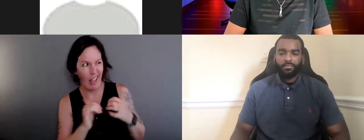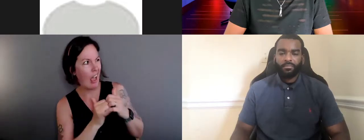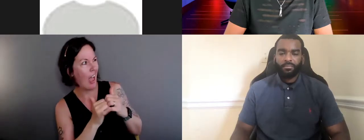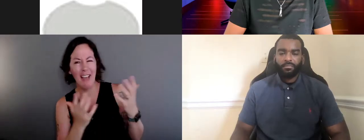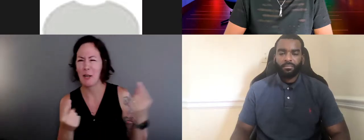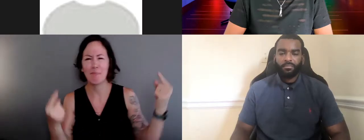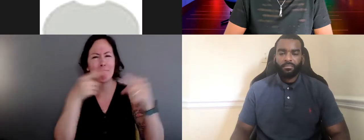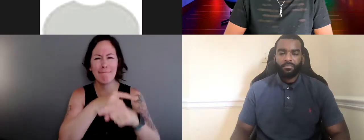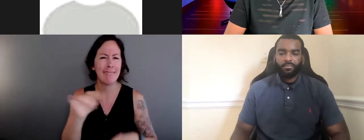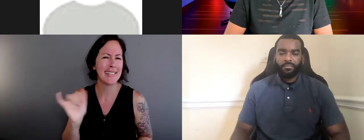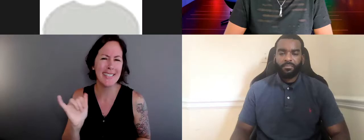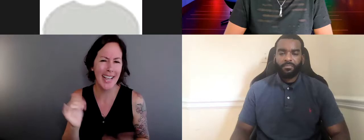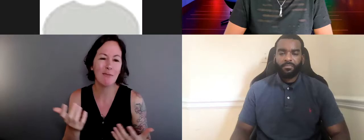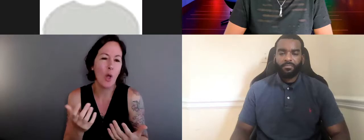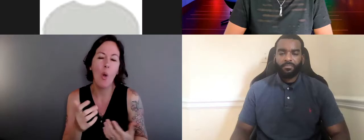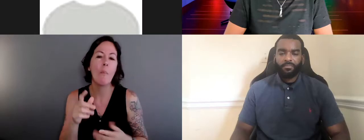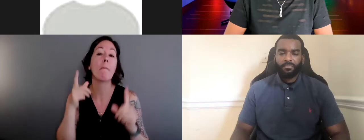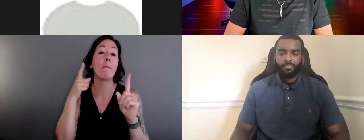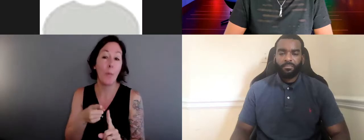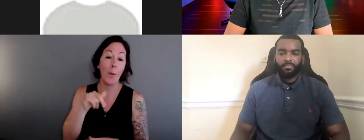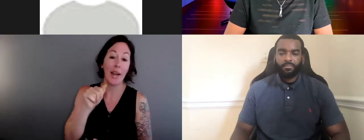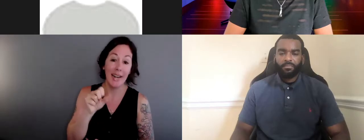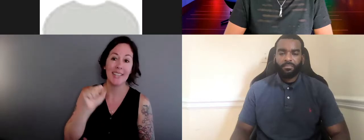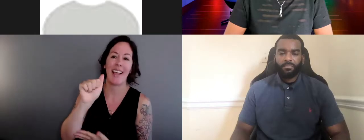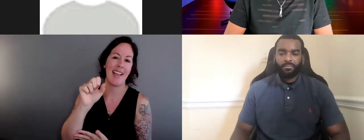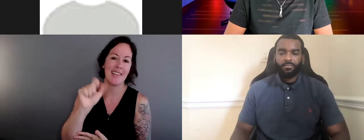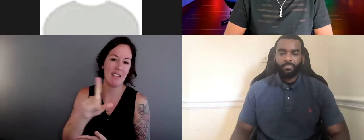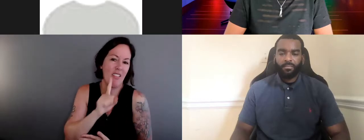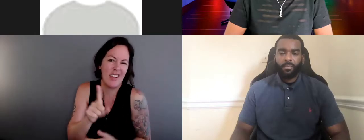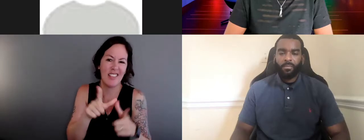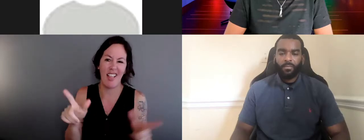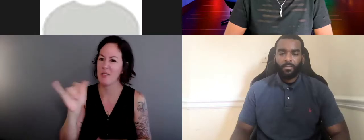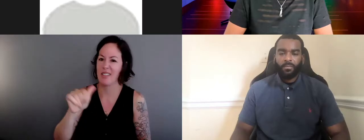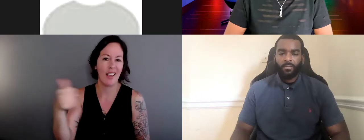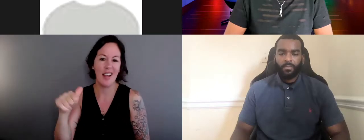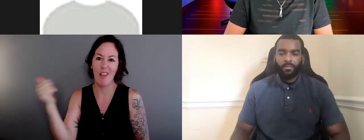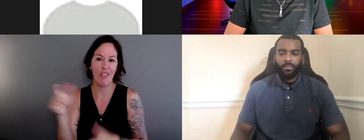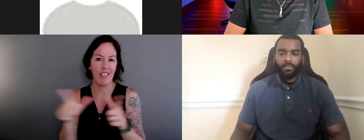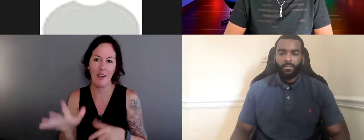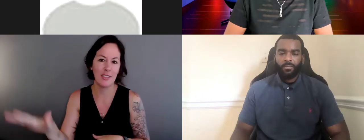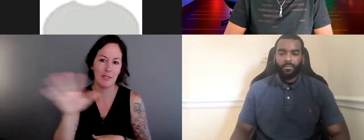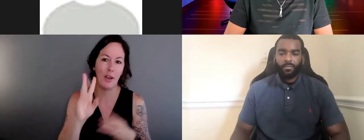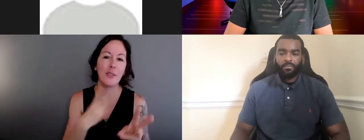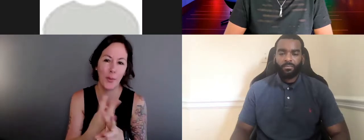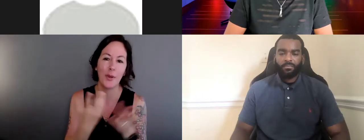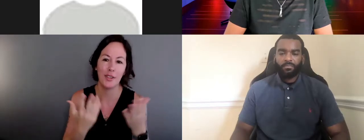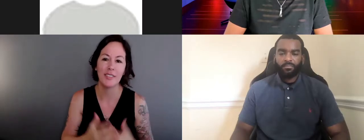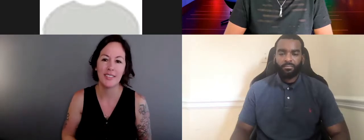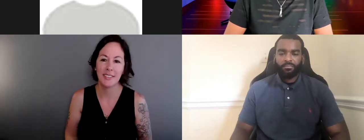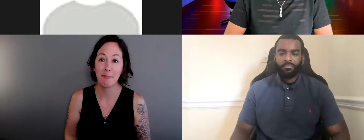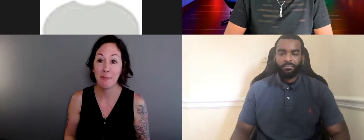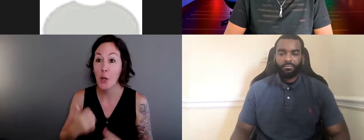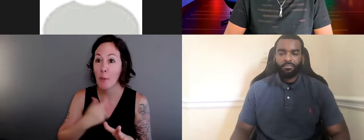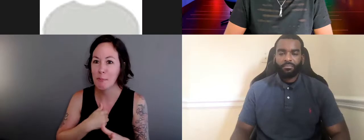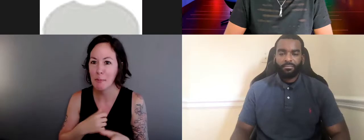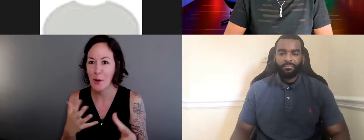is not unique in that matter. It is, has those same features. So ASL is a language just like any